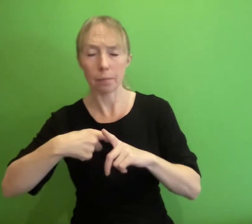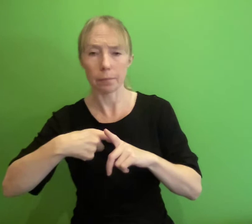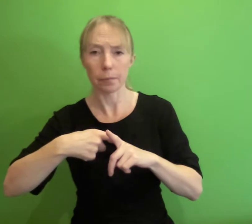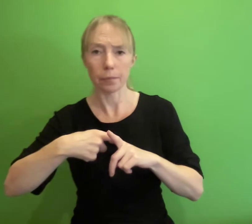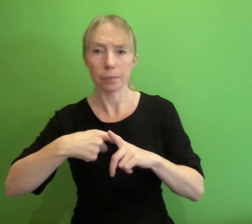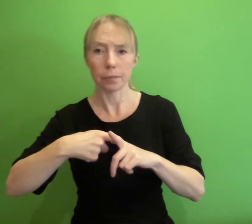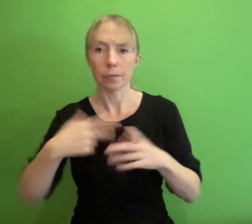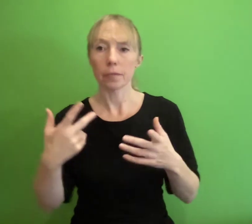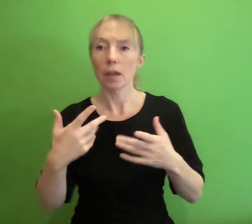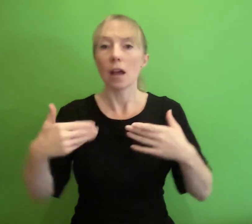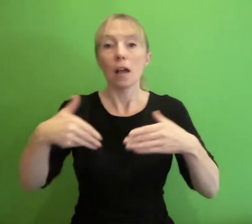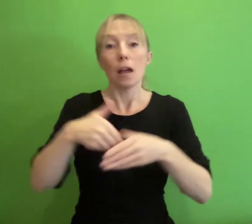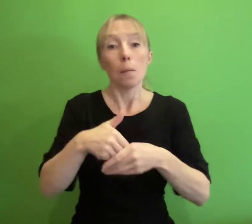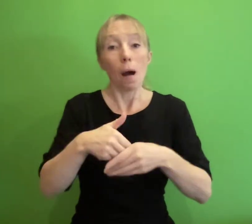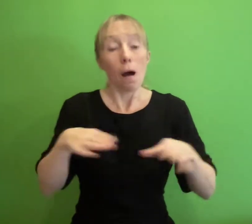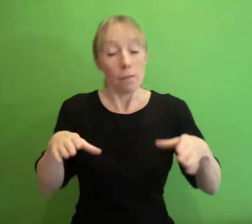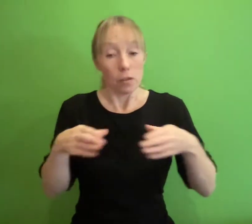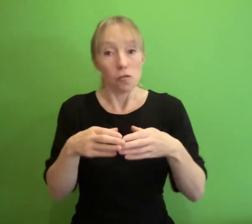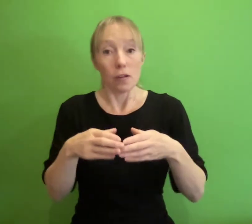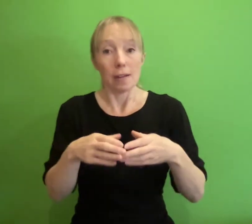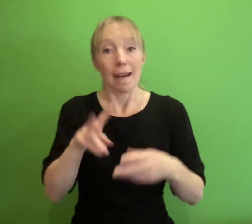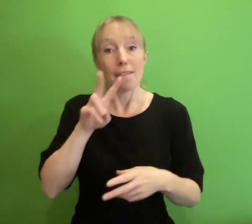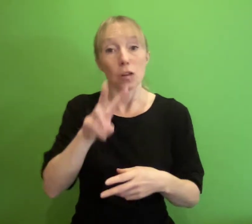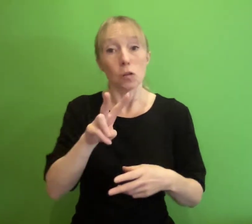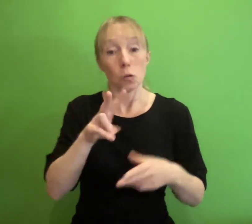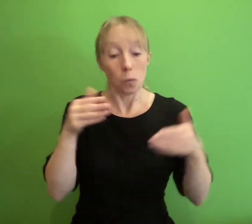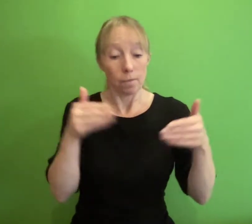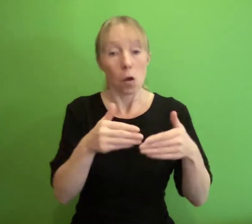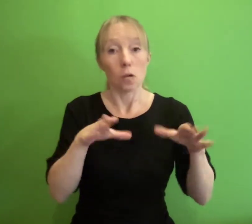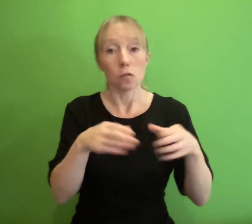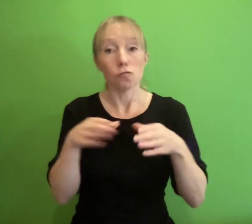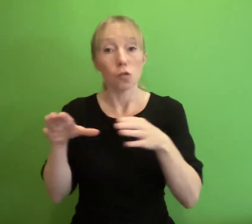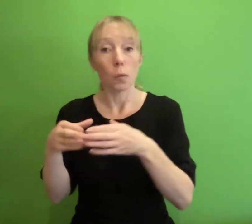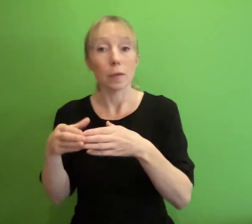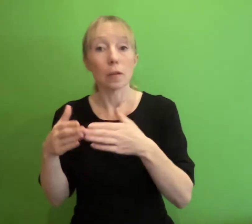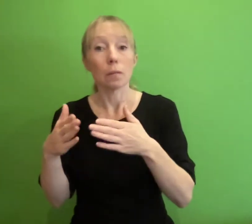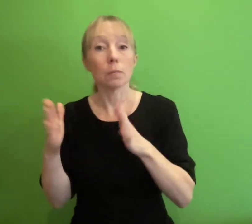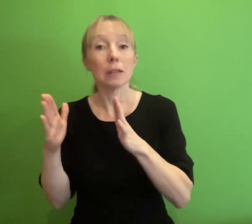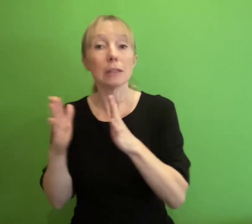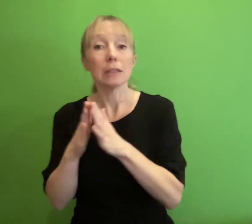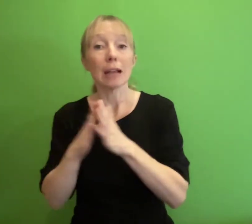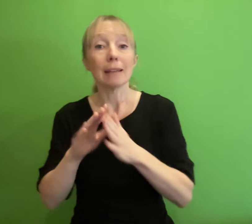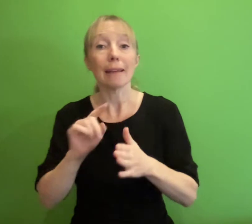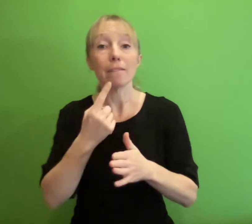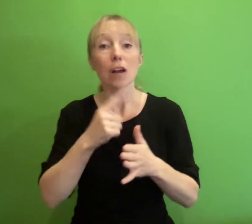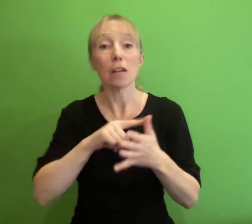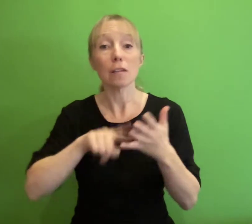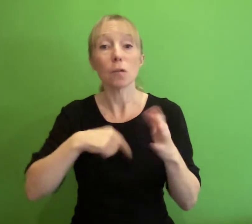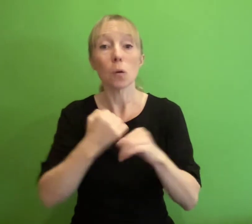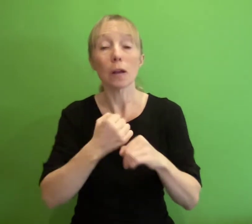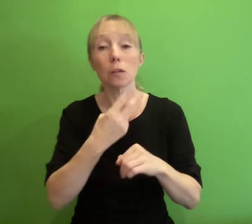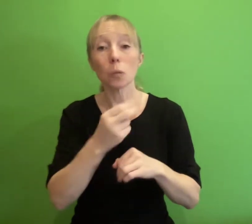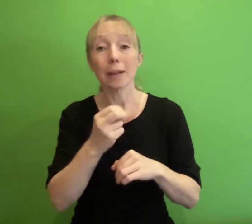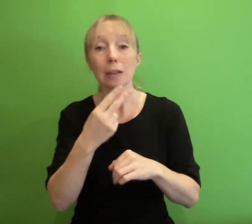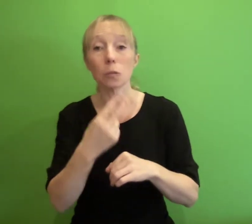As part of the retreat, there were 2 focus groups on Sunday the 1st of August 2021, led by